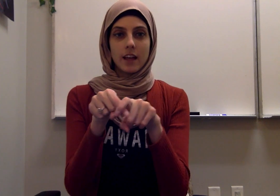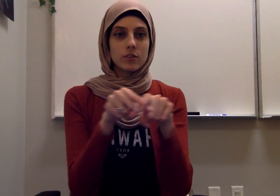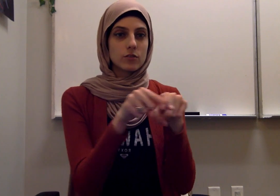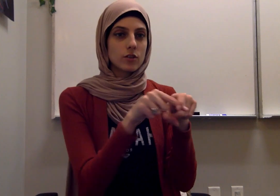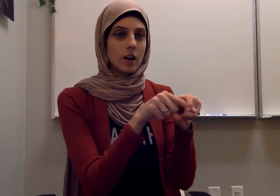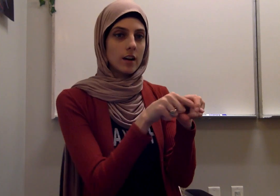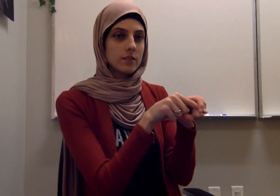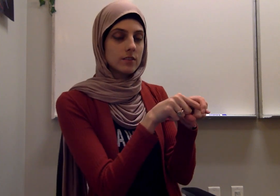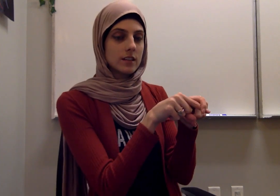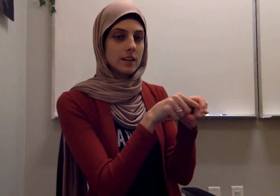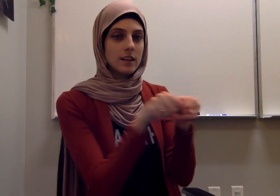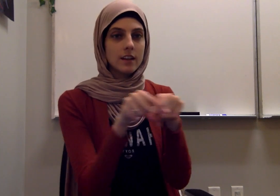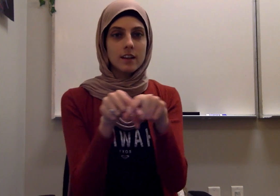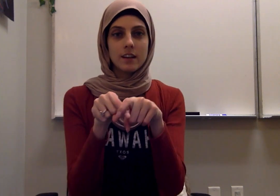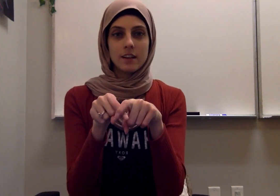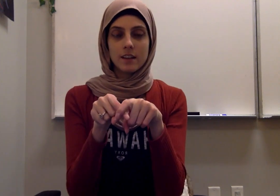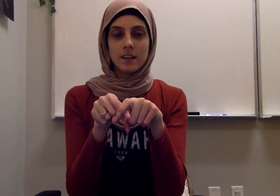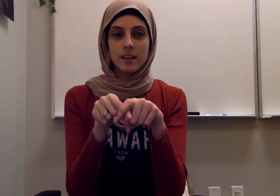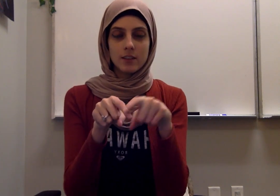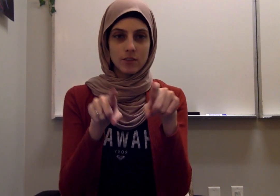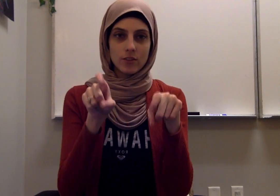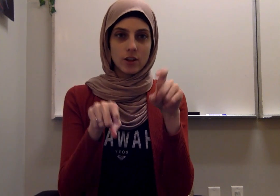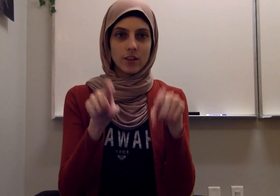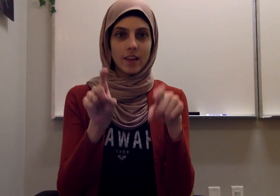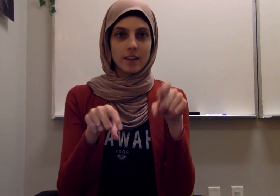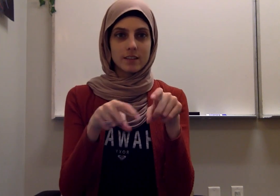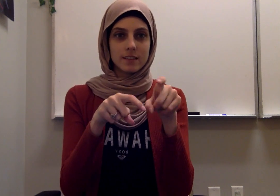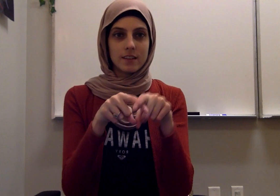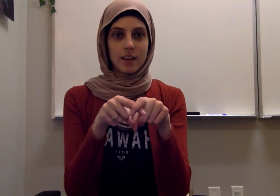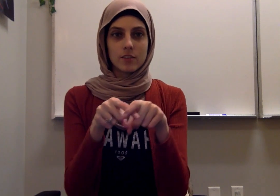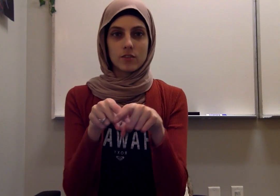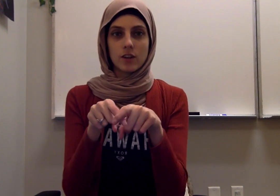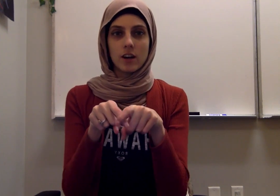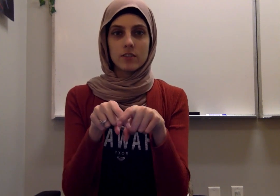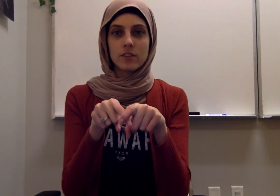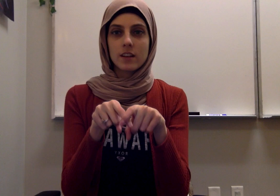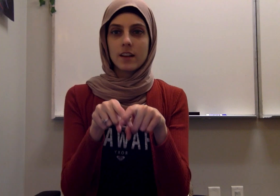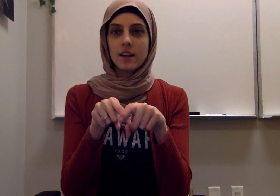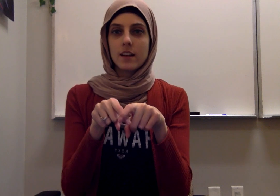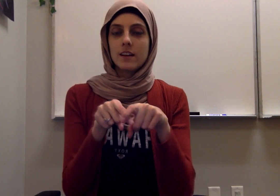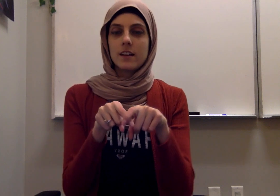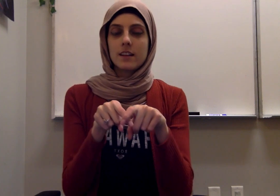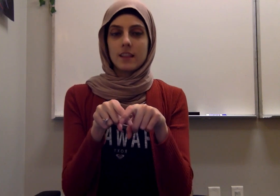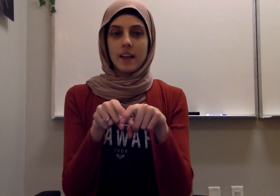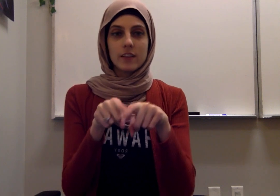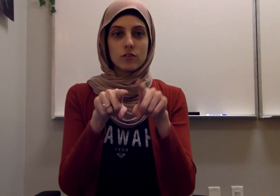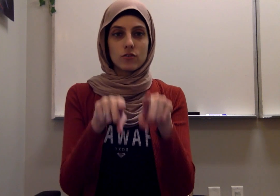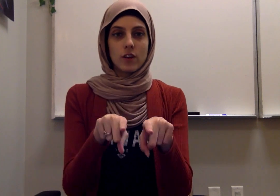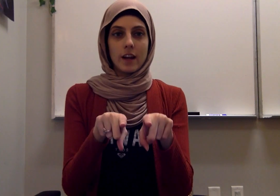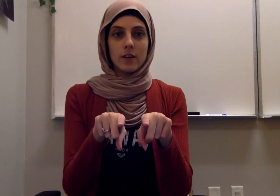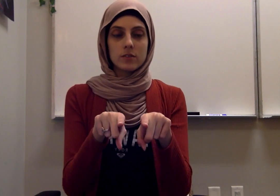ankles crossed. So these are your legs, ankles crossed, legs straight out.